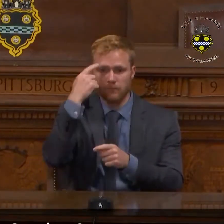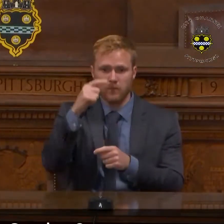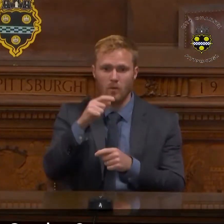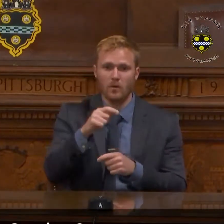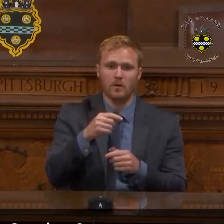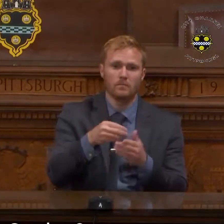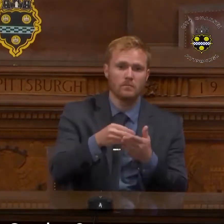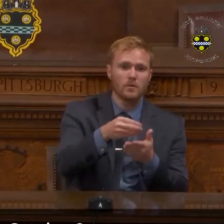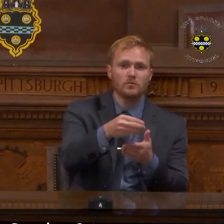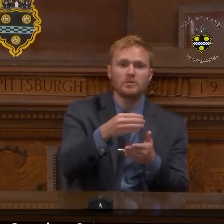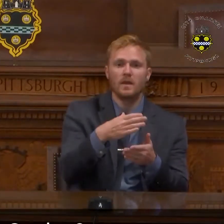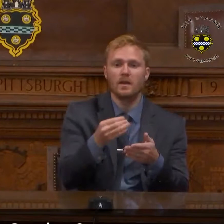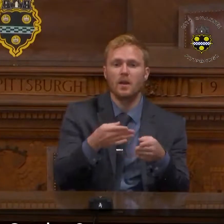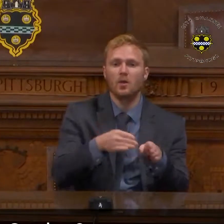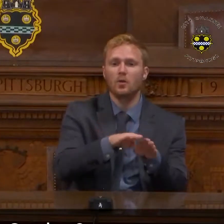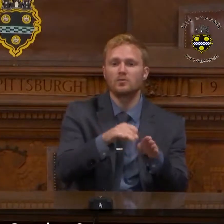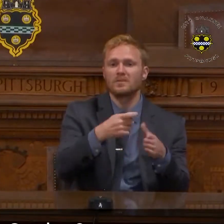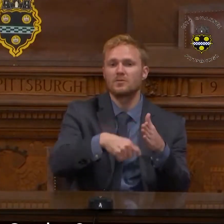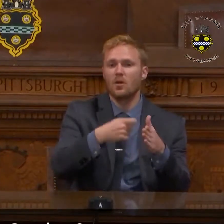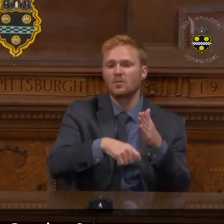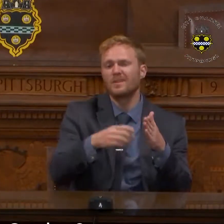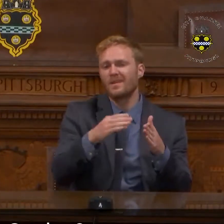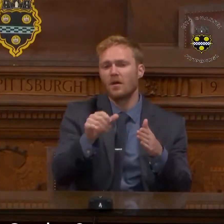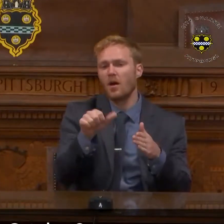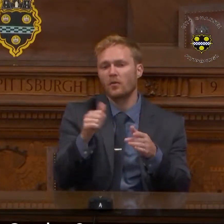auxiliary costs.